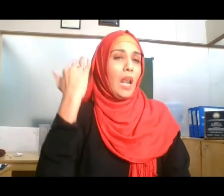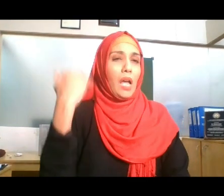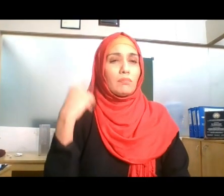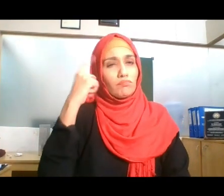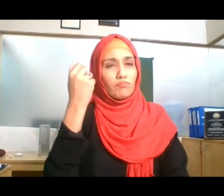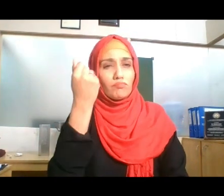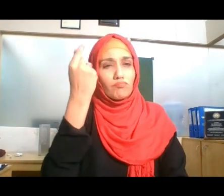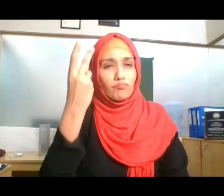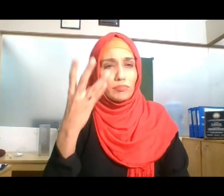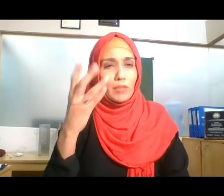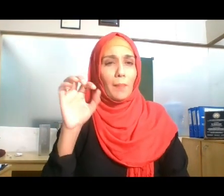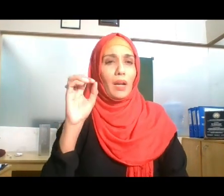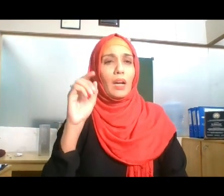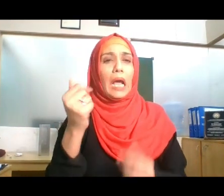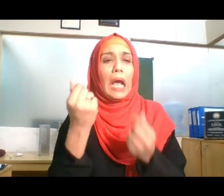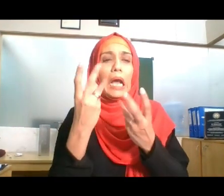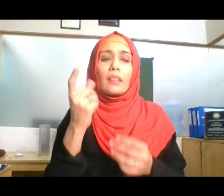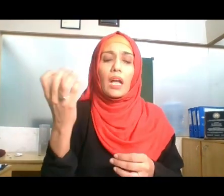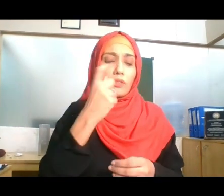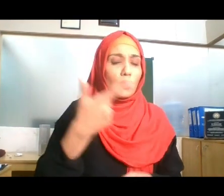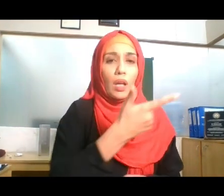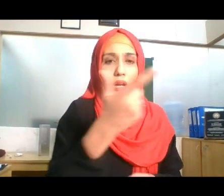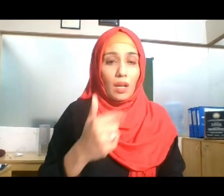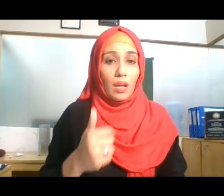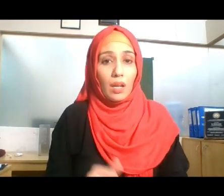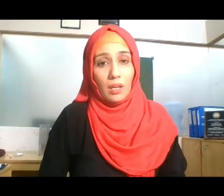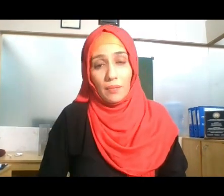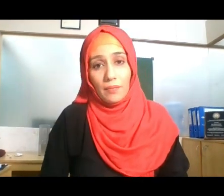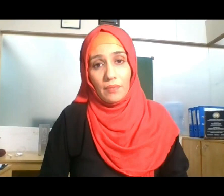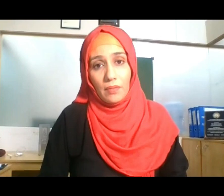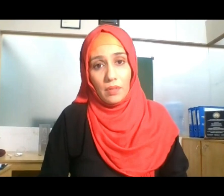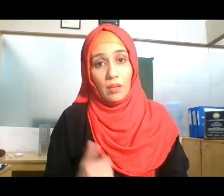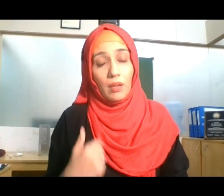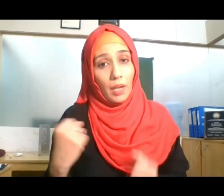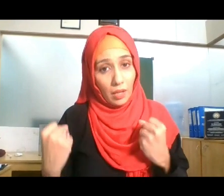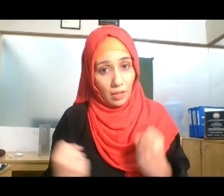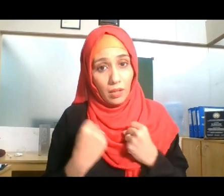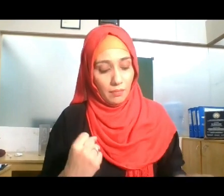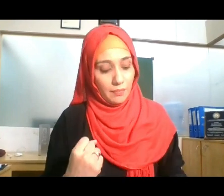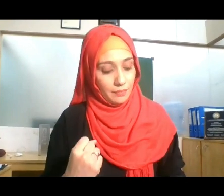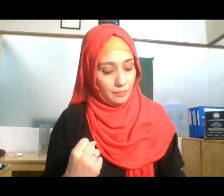was kept out of it, and because of that, we really struggle because